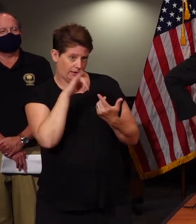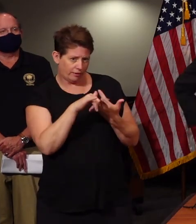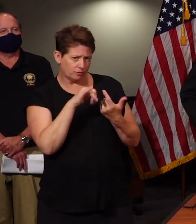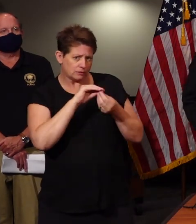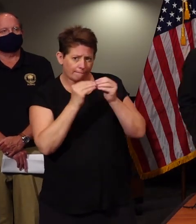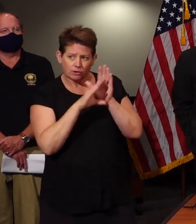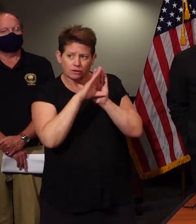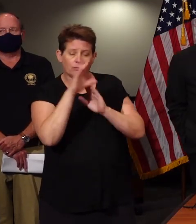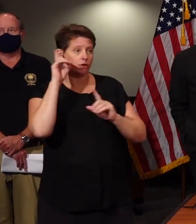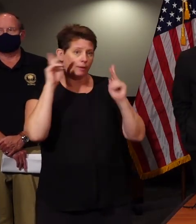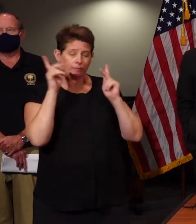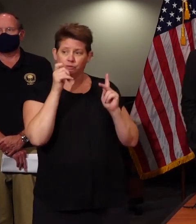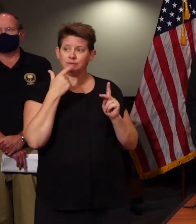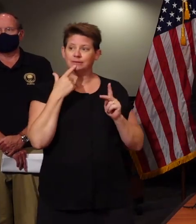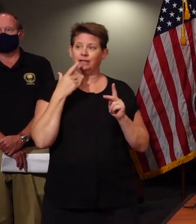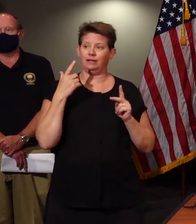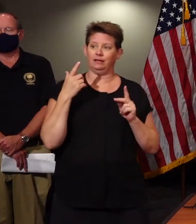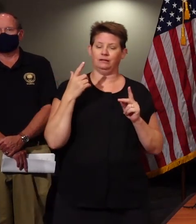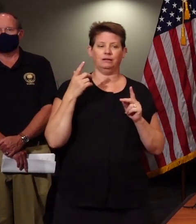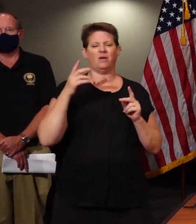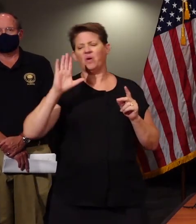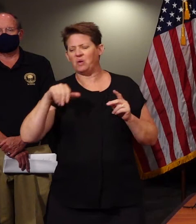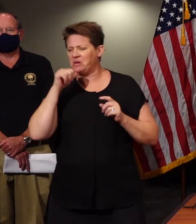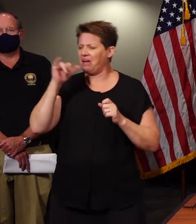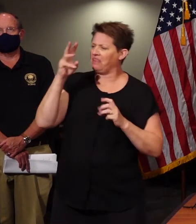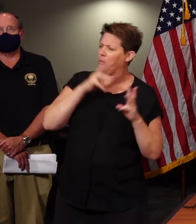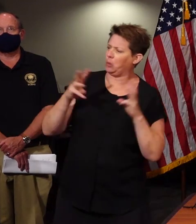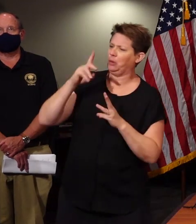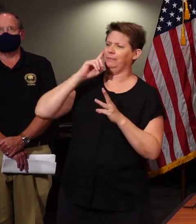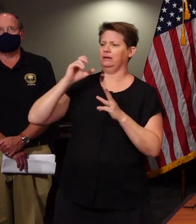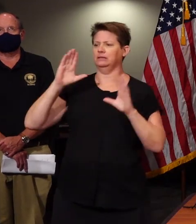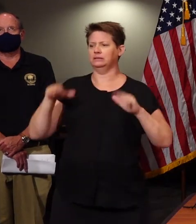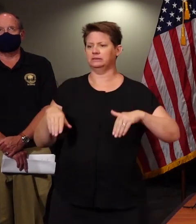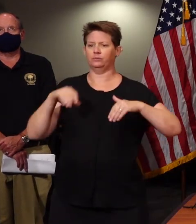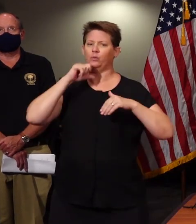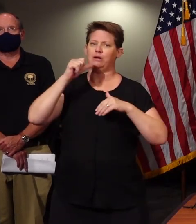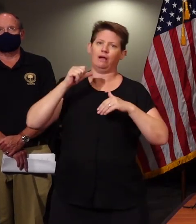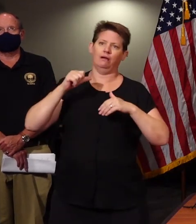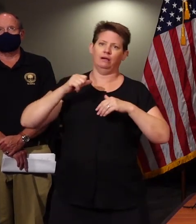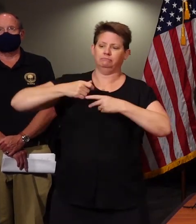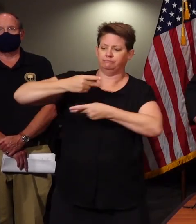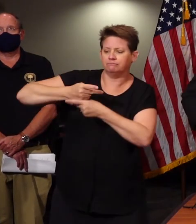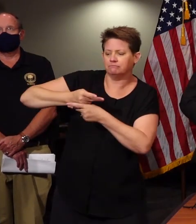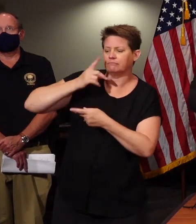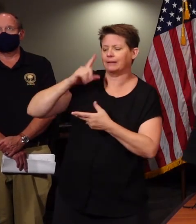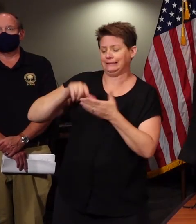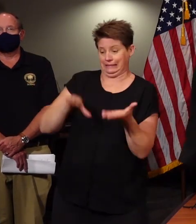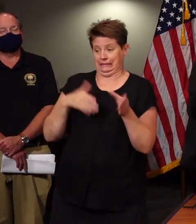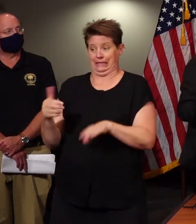from people who are saying, hey, we're not as alarmed about it or we're not taking as many precautions because the death rate isn't as